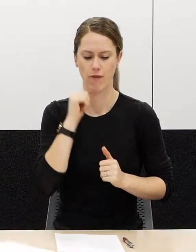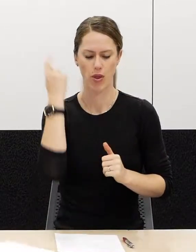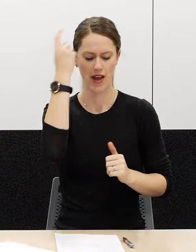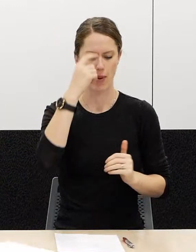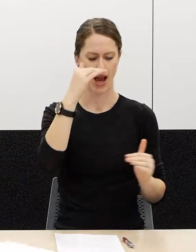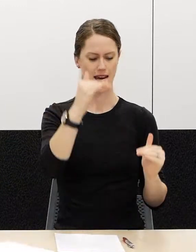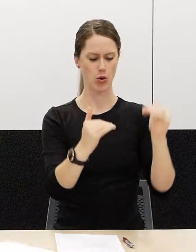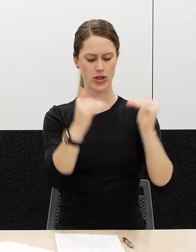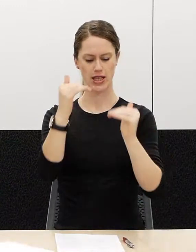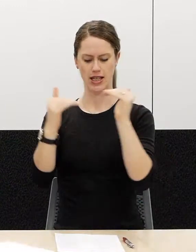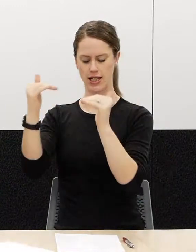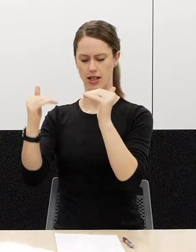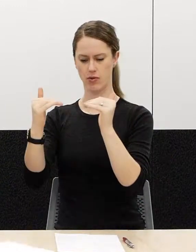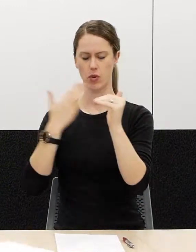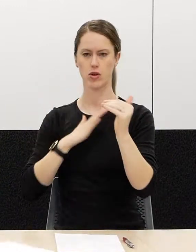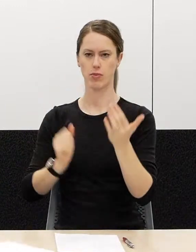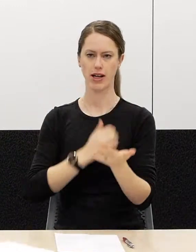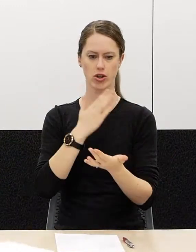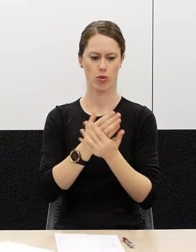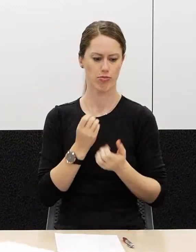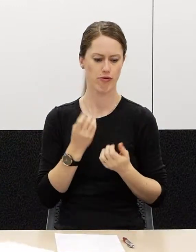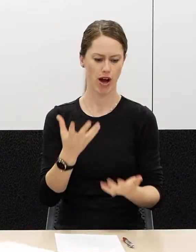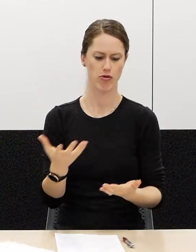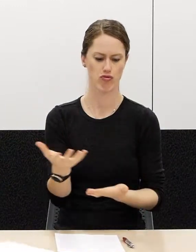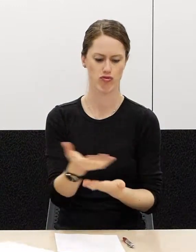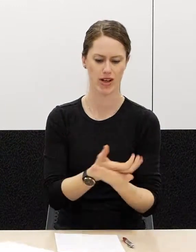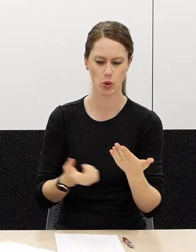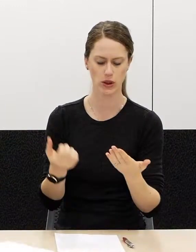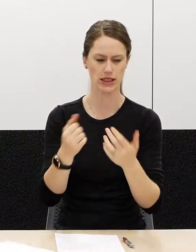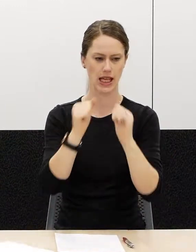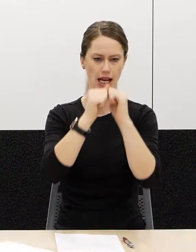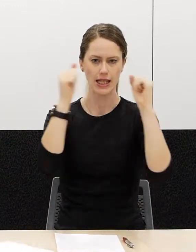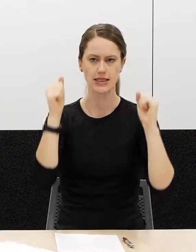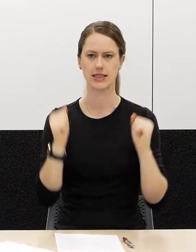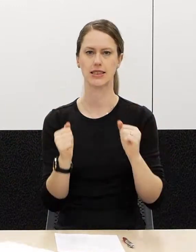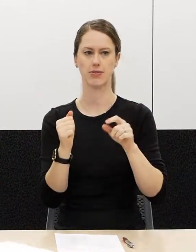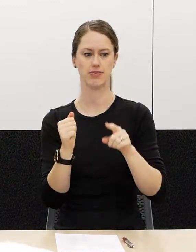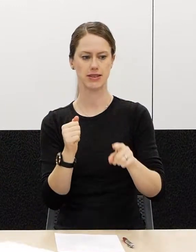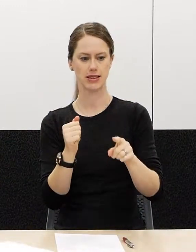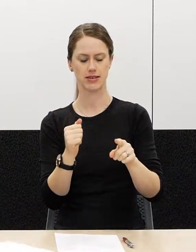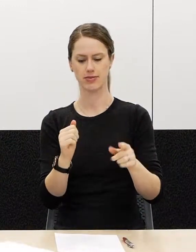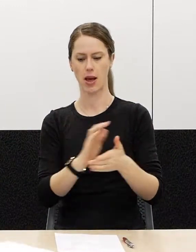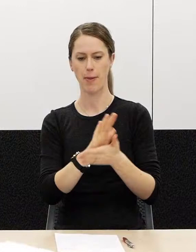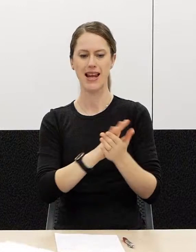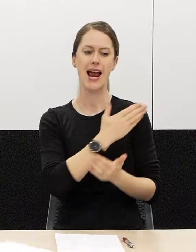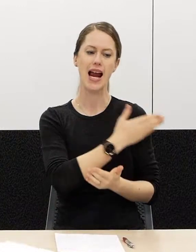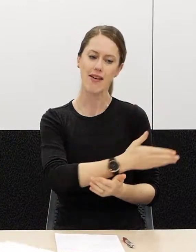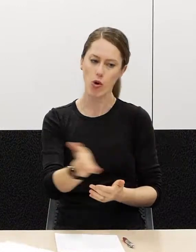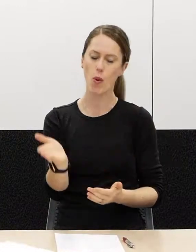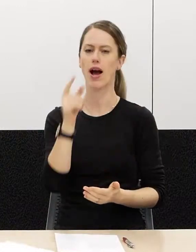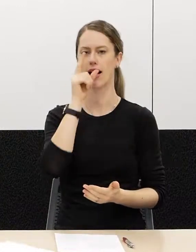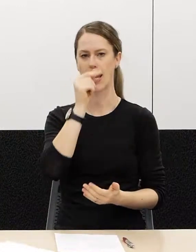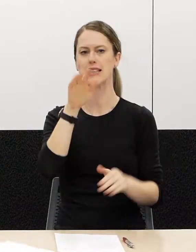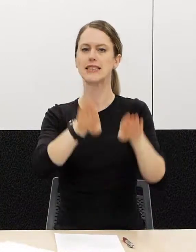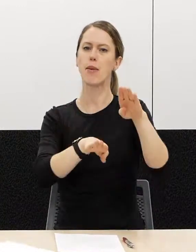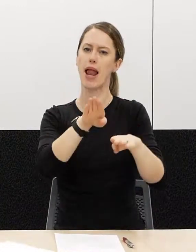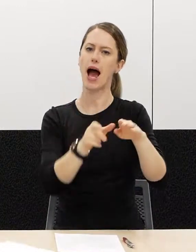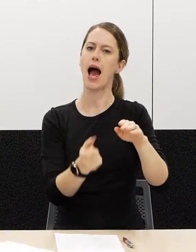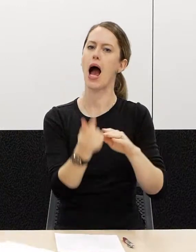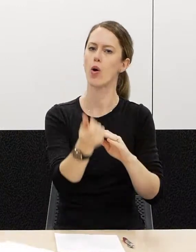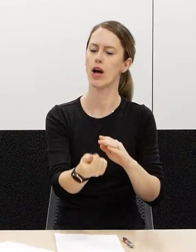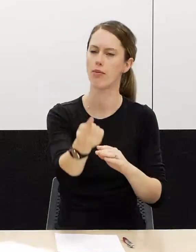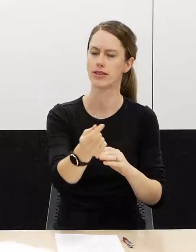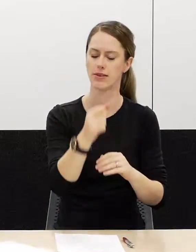it's about making sure we provide the resources and systems that allow everybody to have similar